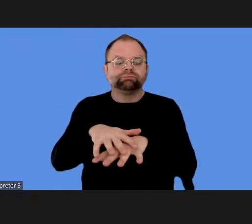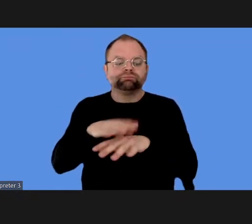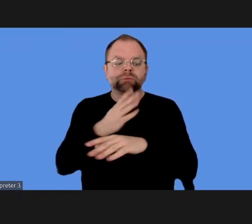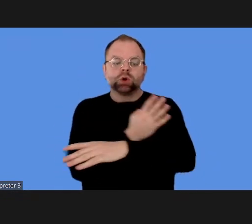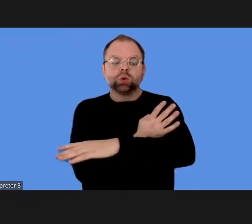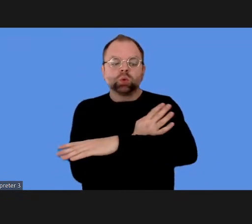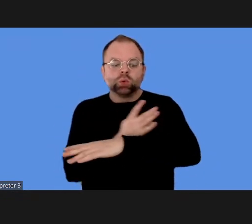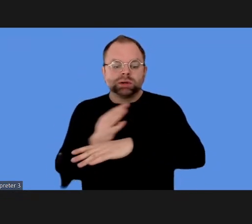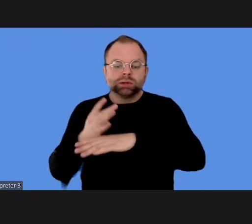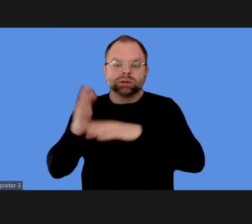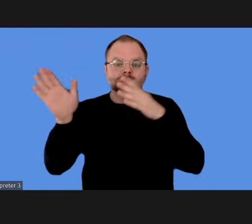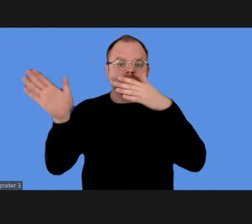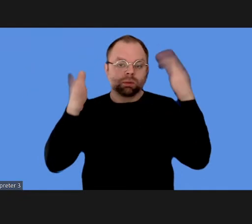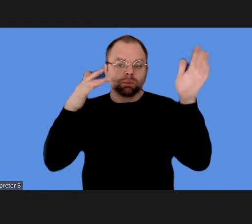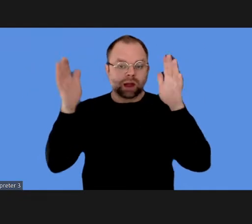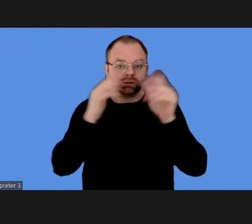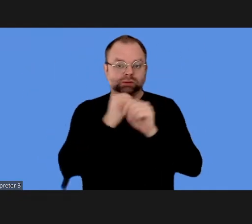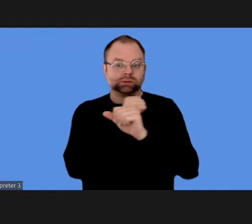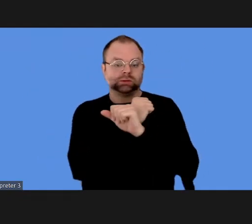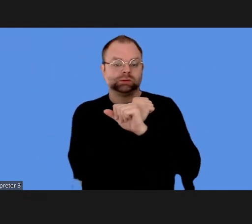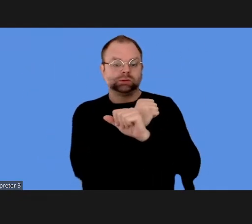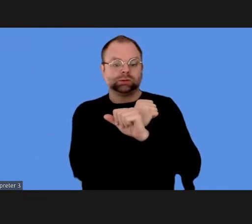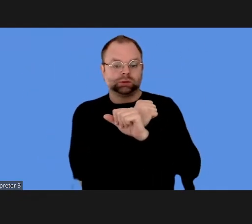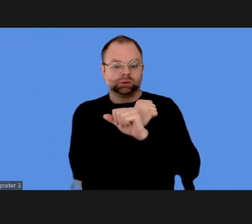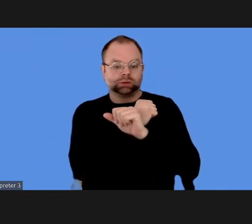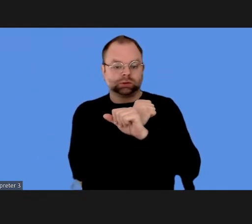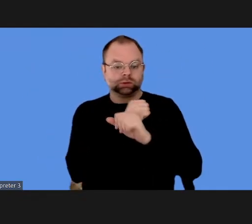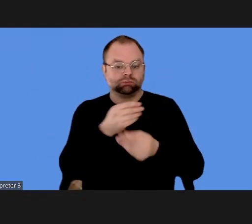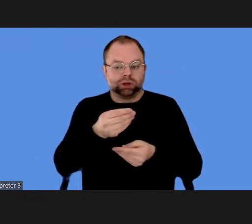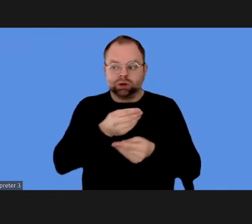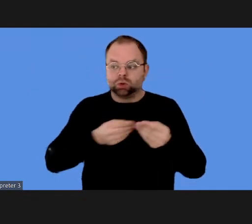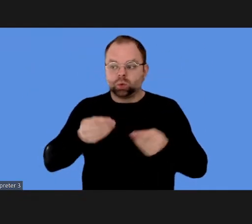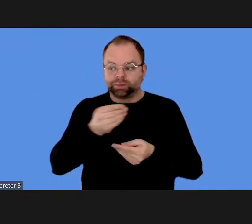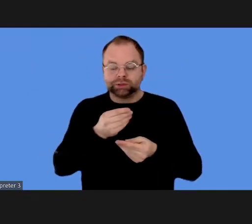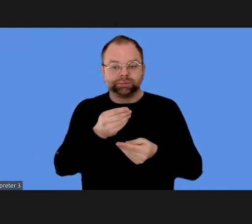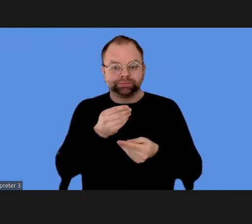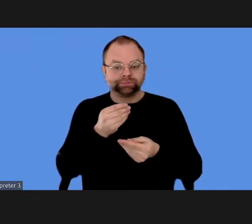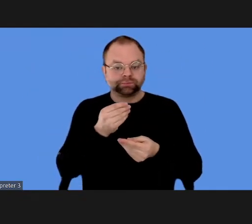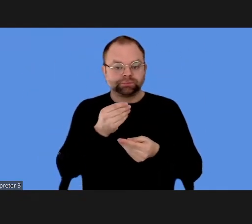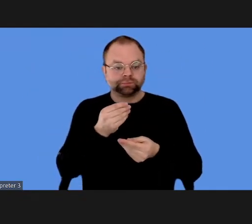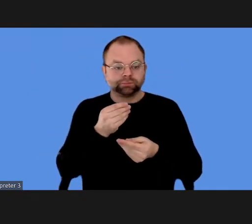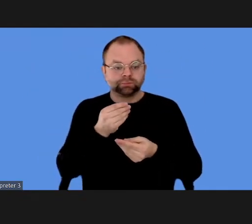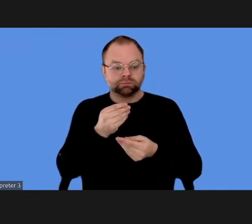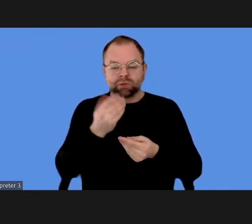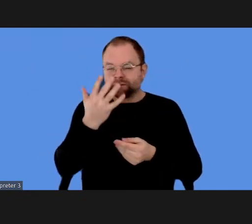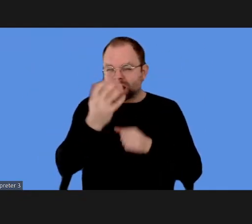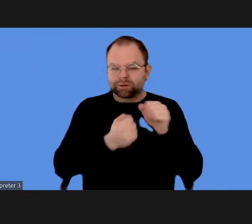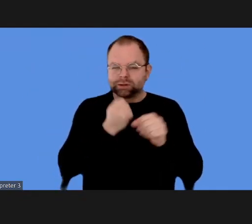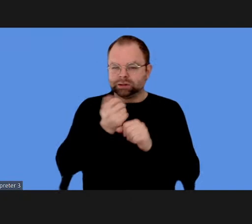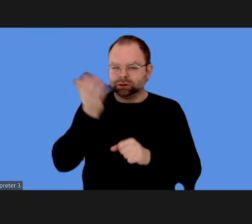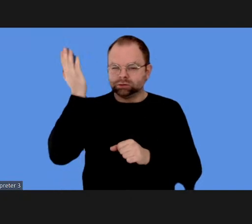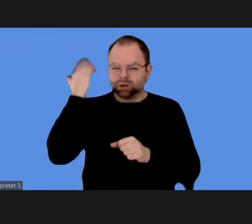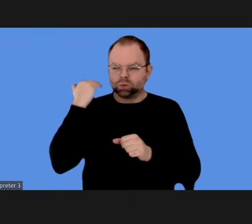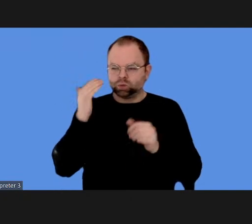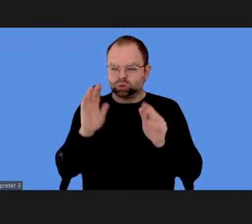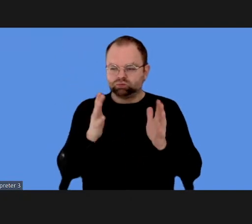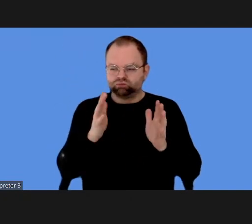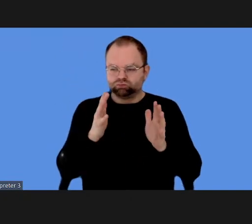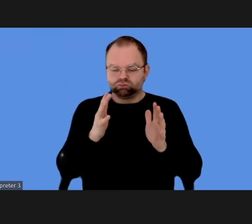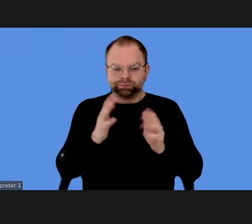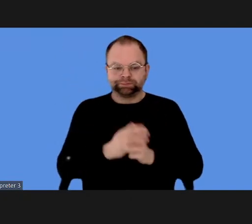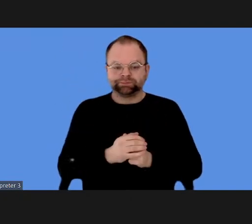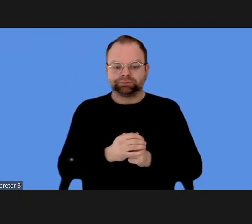data, to be able to, document the impacts of climate change,